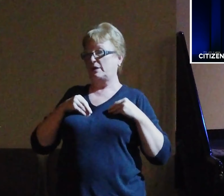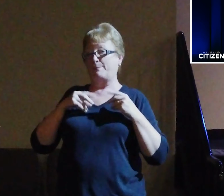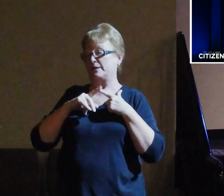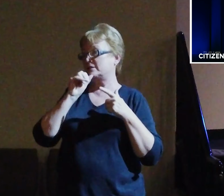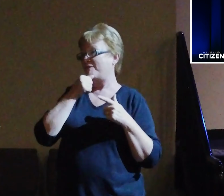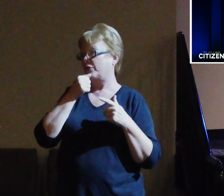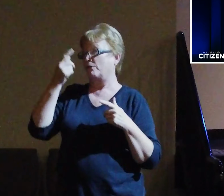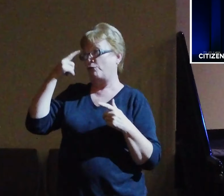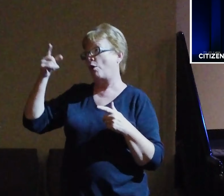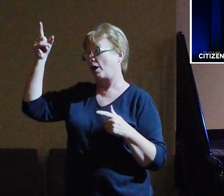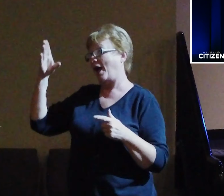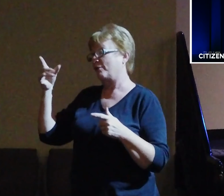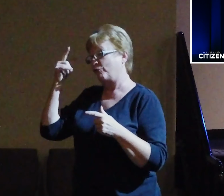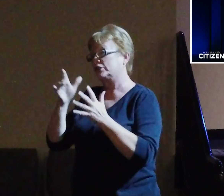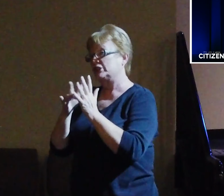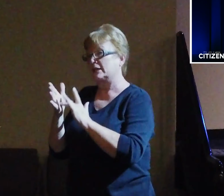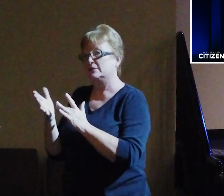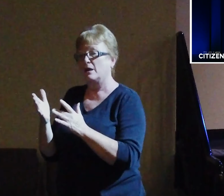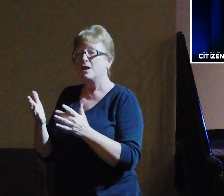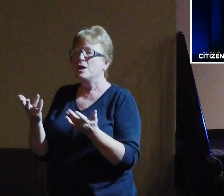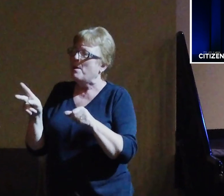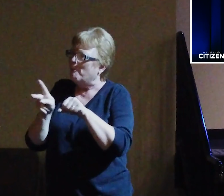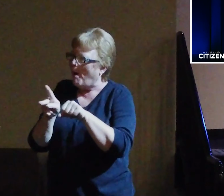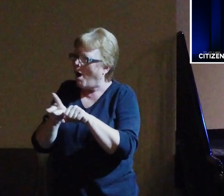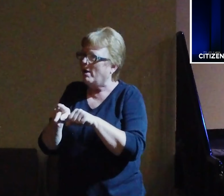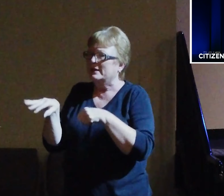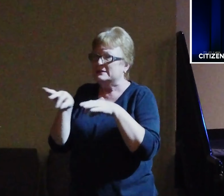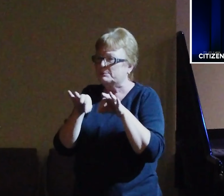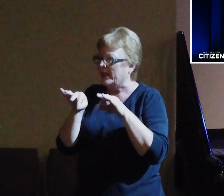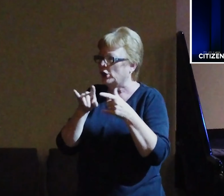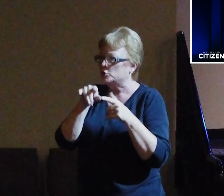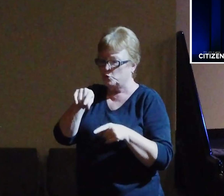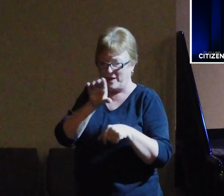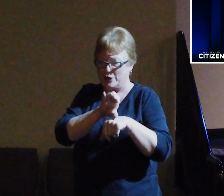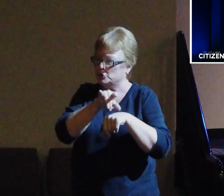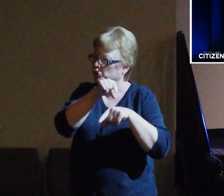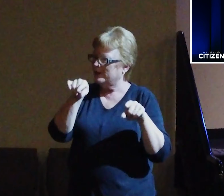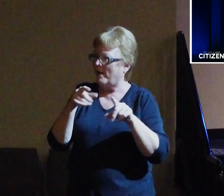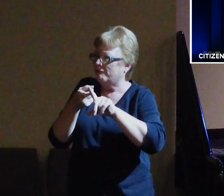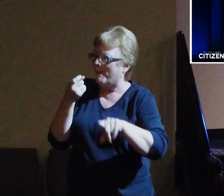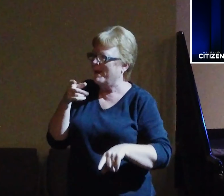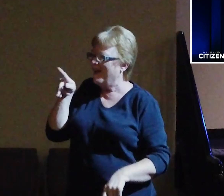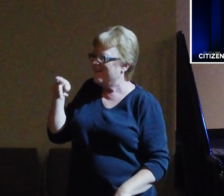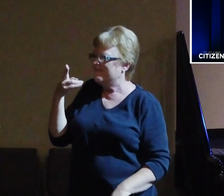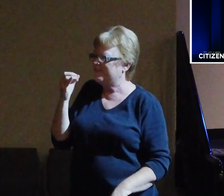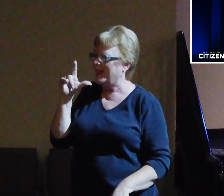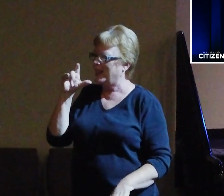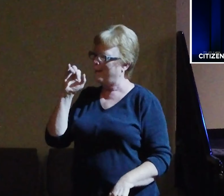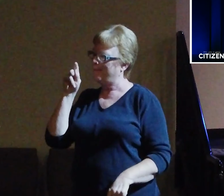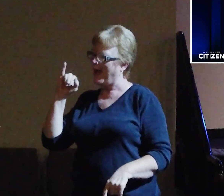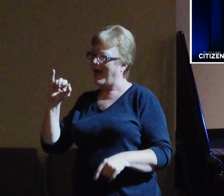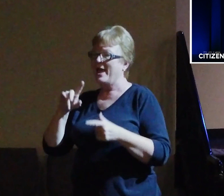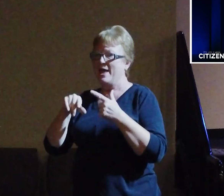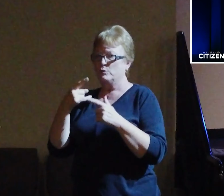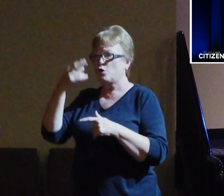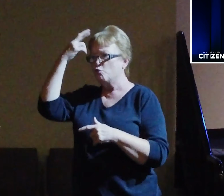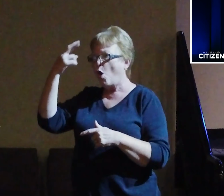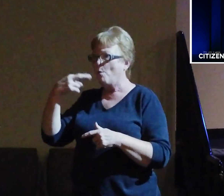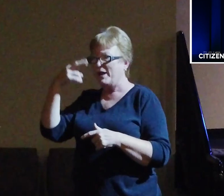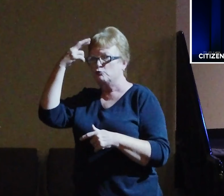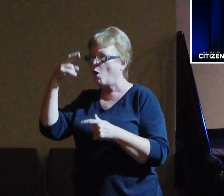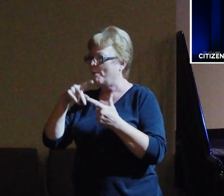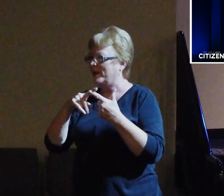Christ. Paul here in this passage, he's speaking to the Philippian church. Philippi was a Roman colony in